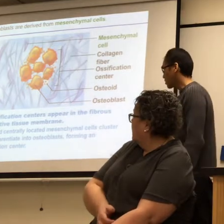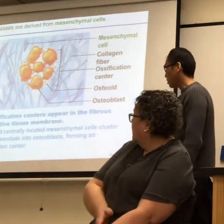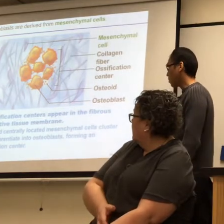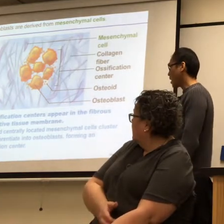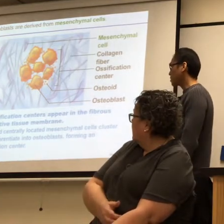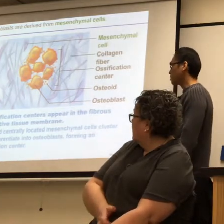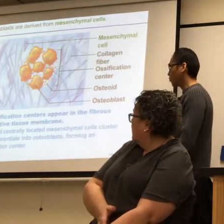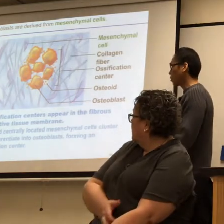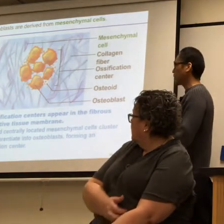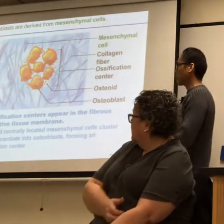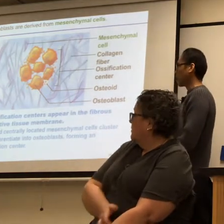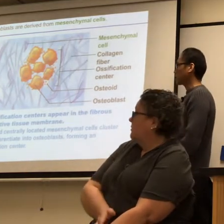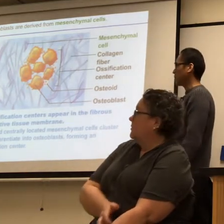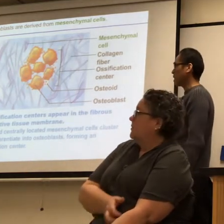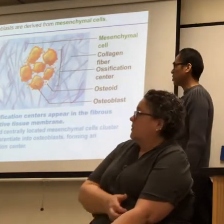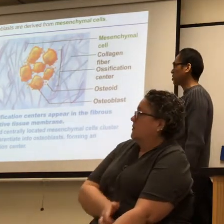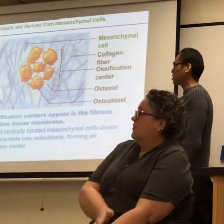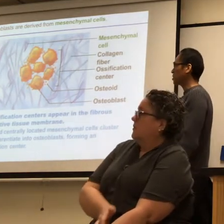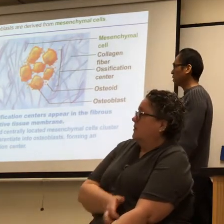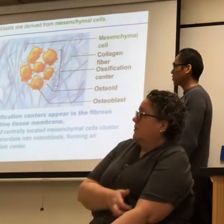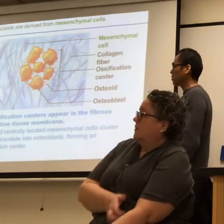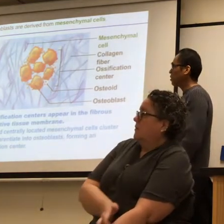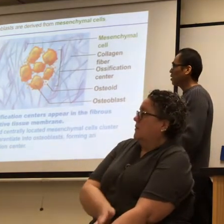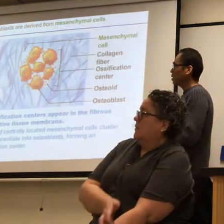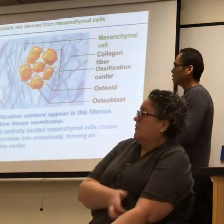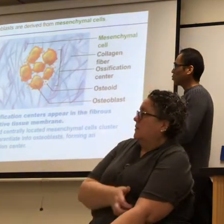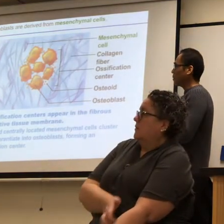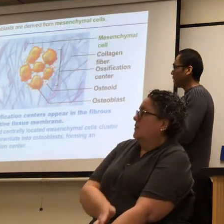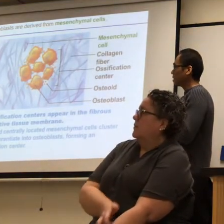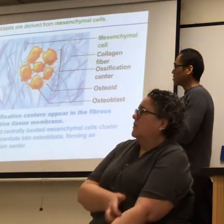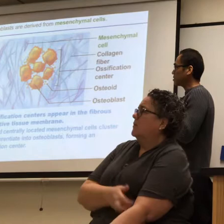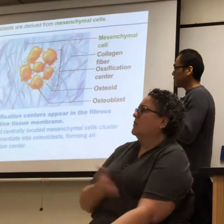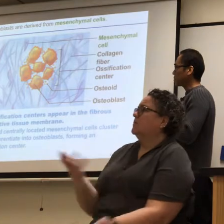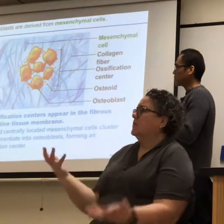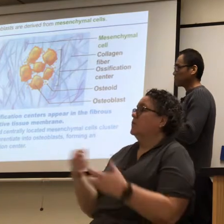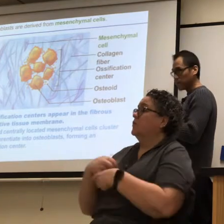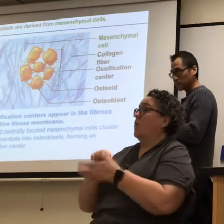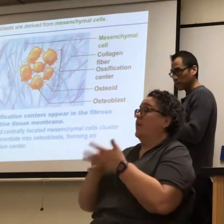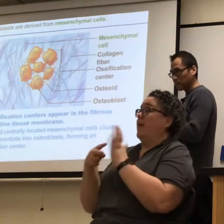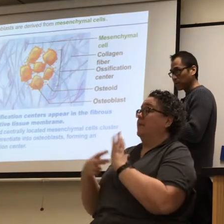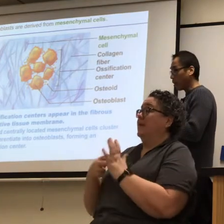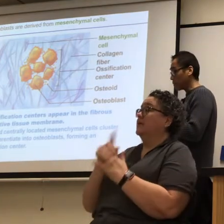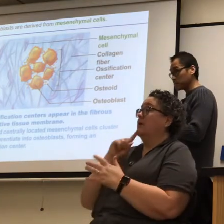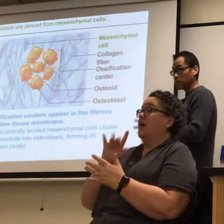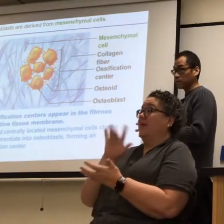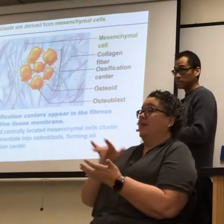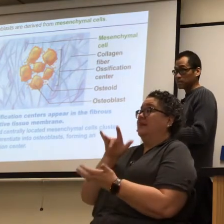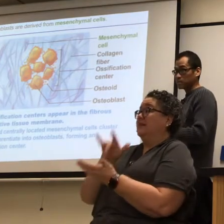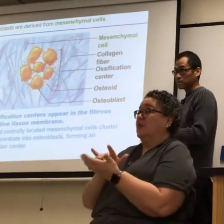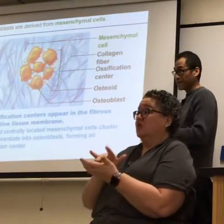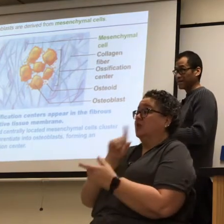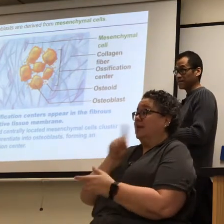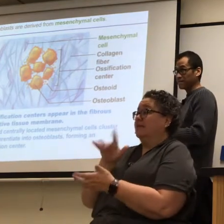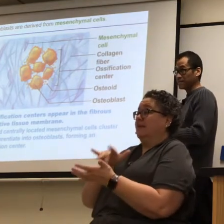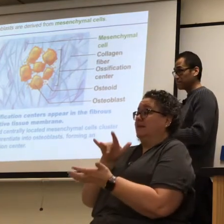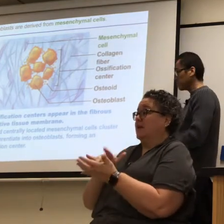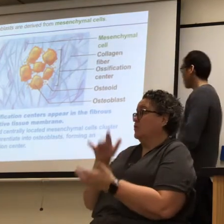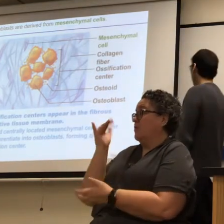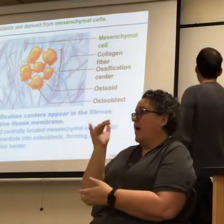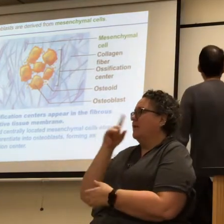into osteoblasts, forming an ossification center. So what makes the center are the cells. That's